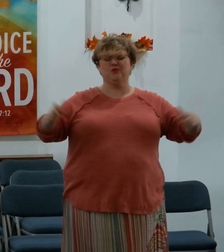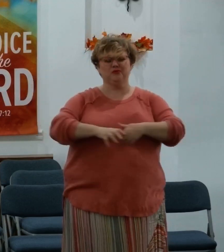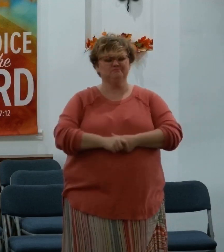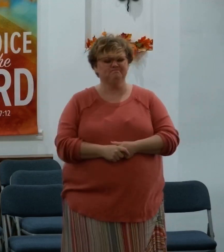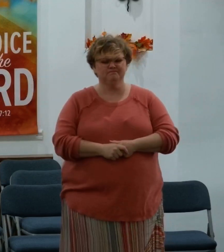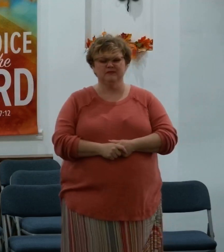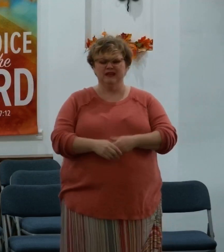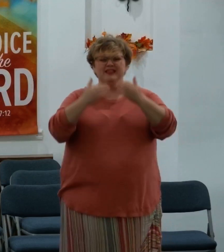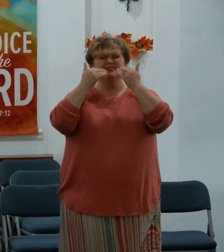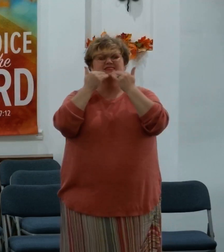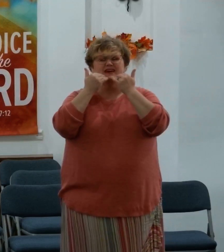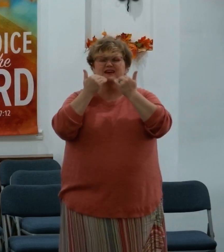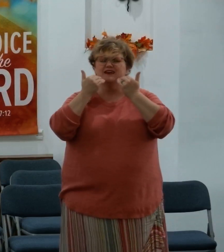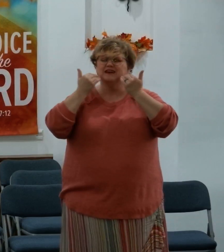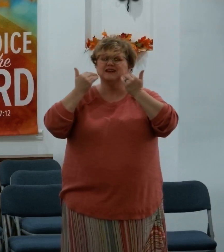reward.